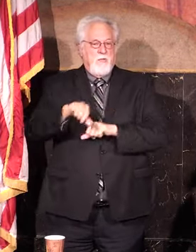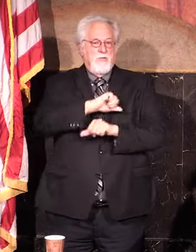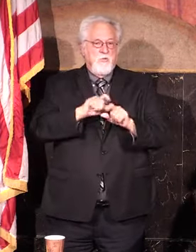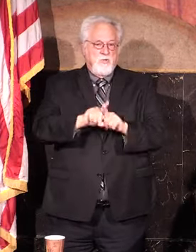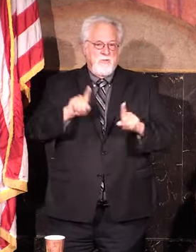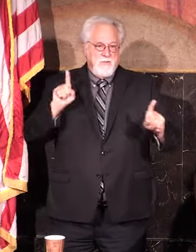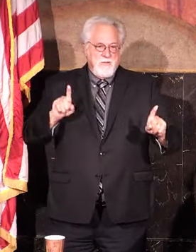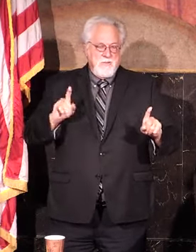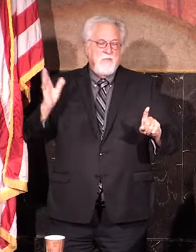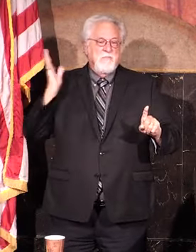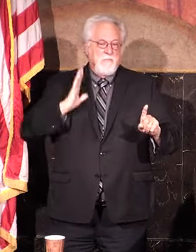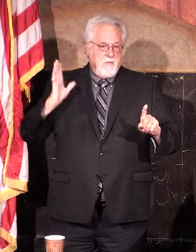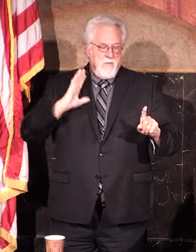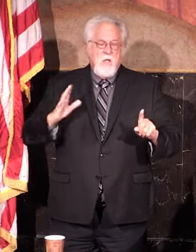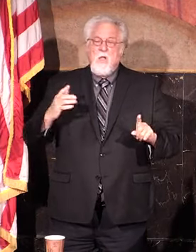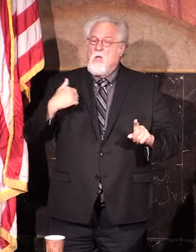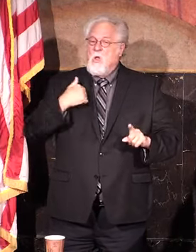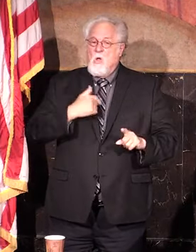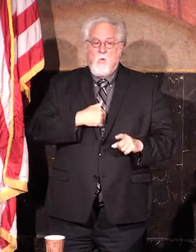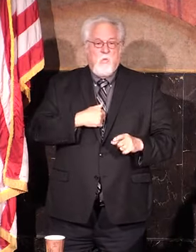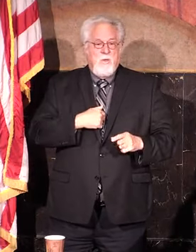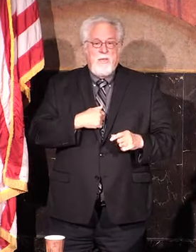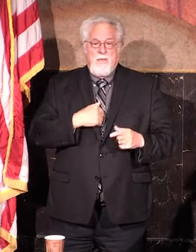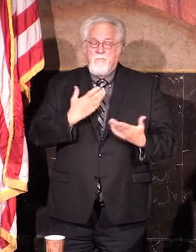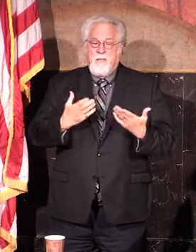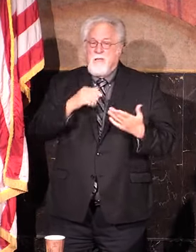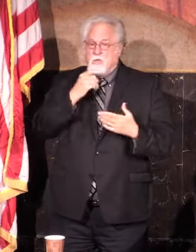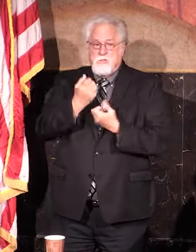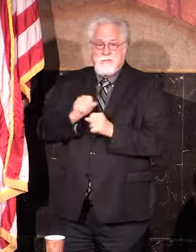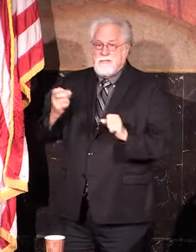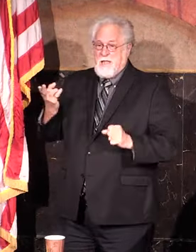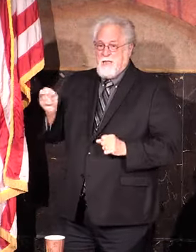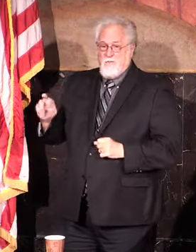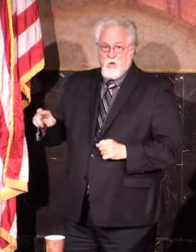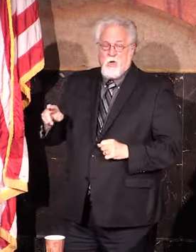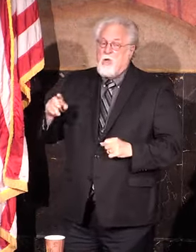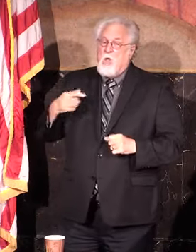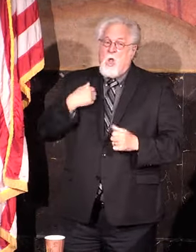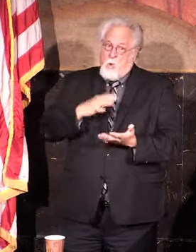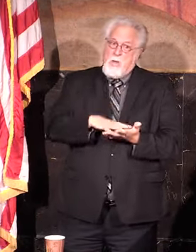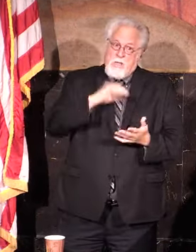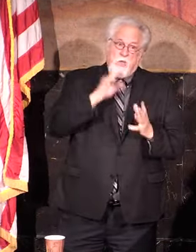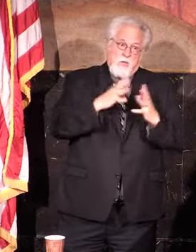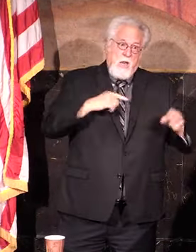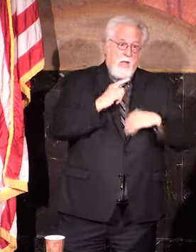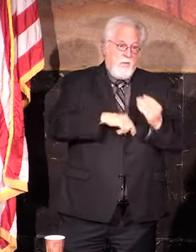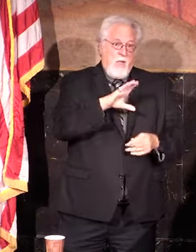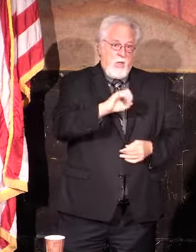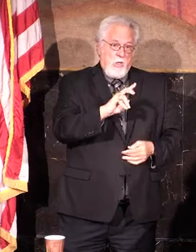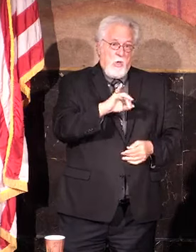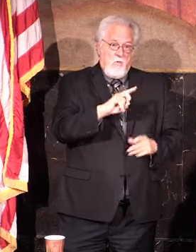then. We may not have been able to save her because we've learned a lot about COVID from March